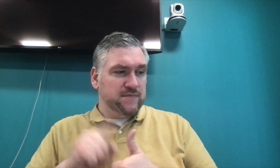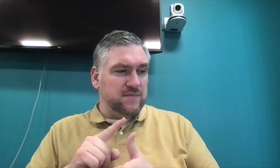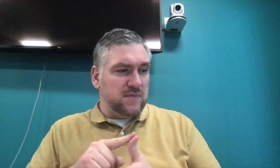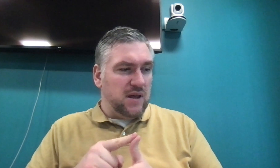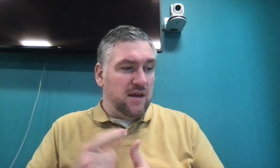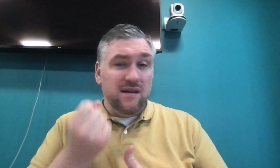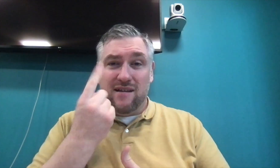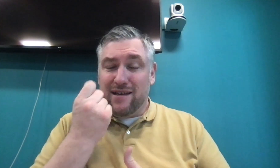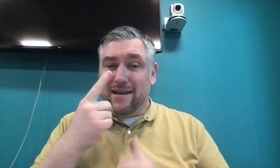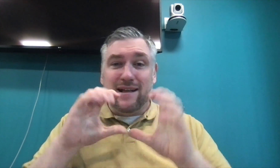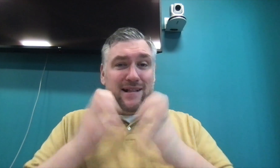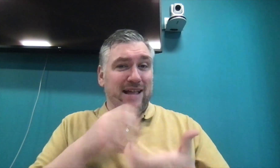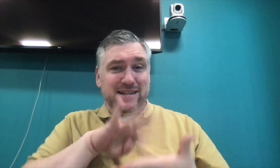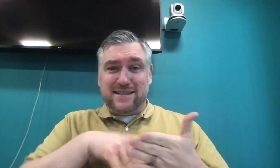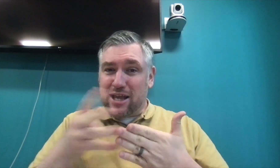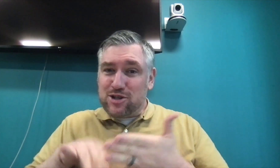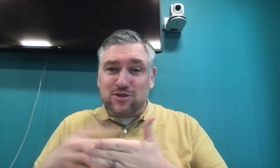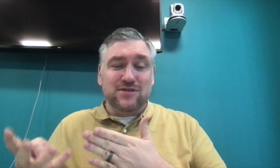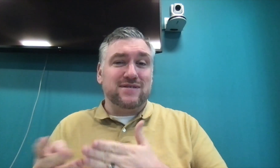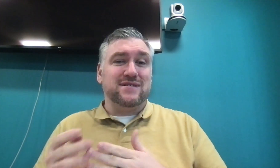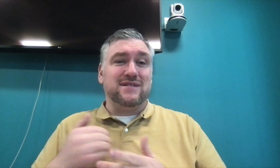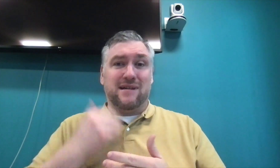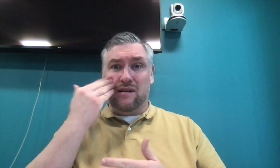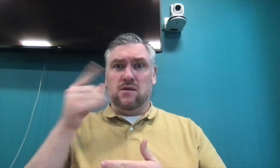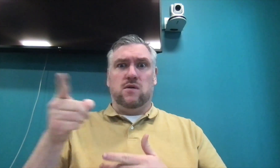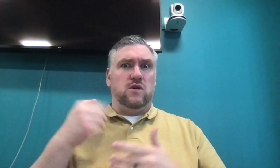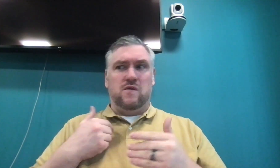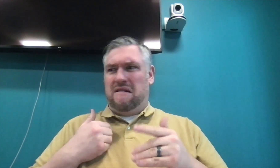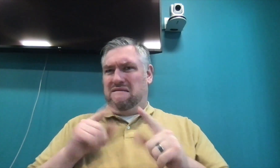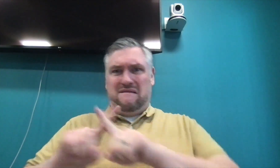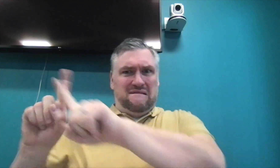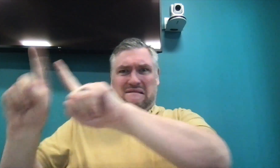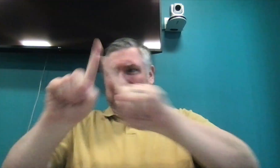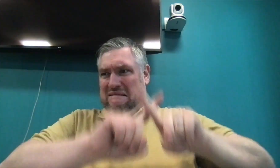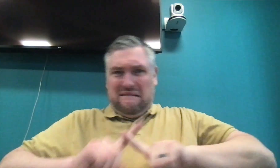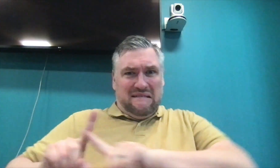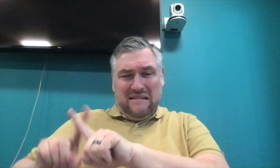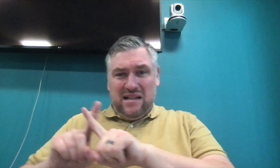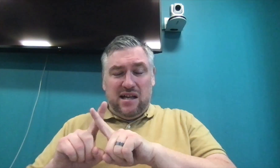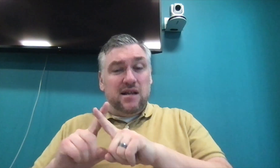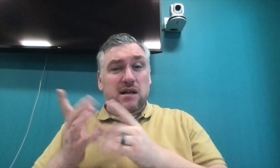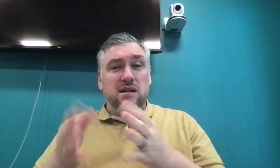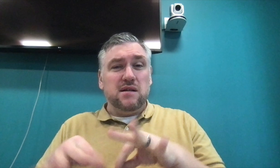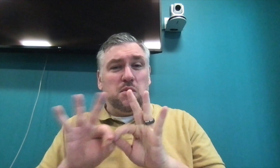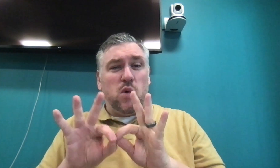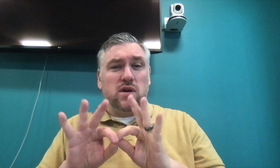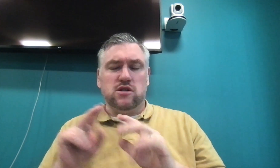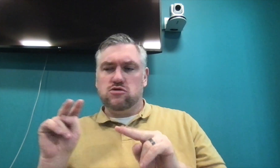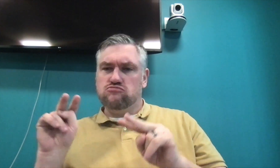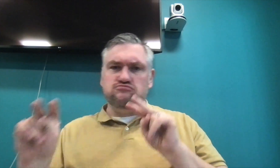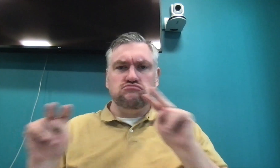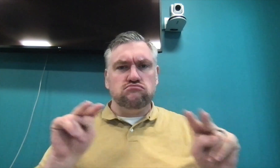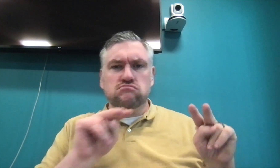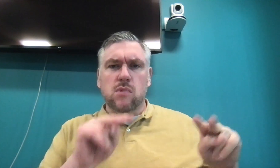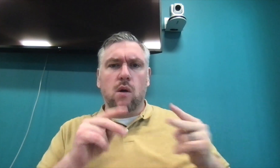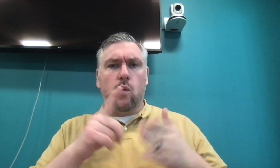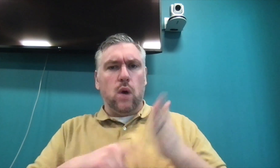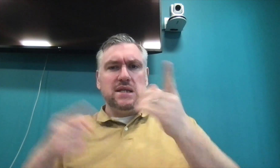So, for the related service providers, the three things. Understanding schedules. I know there are so many different schedules, and it's important